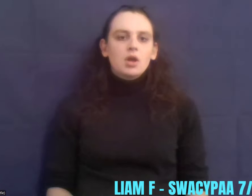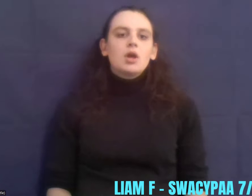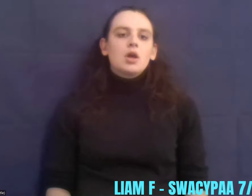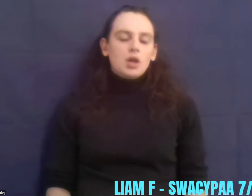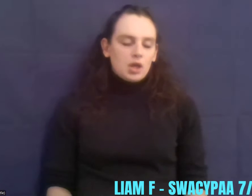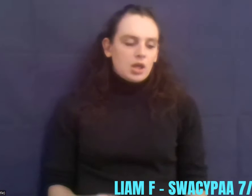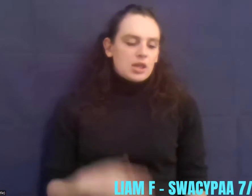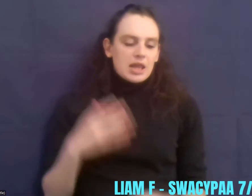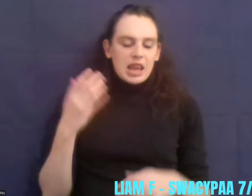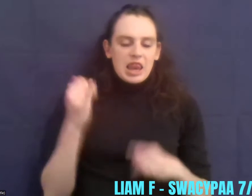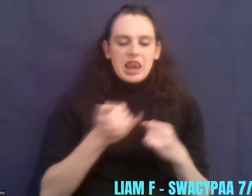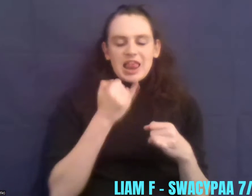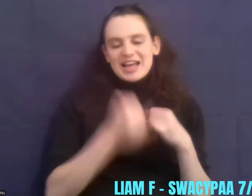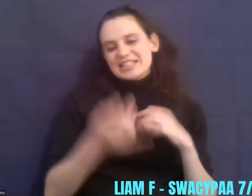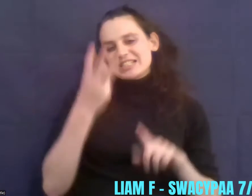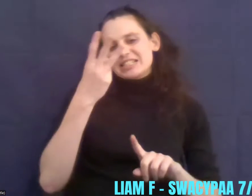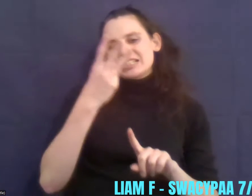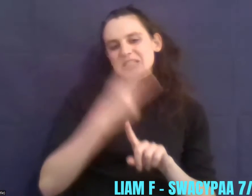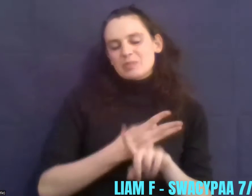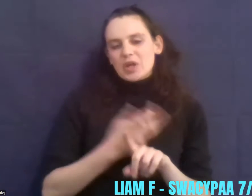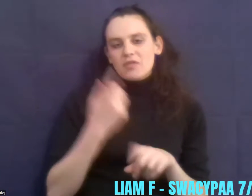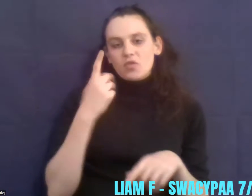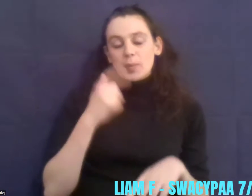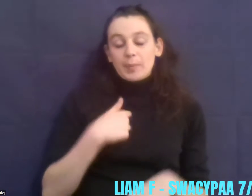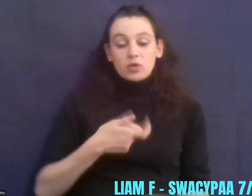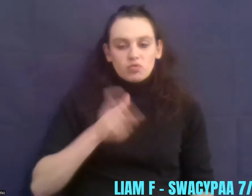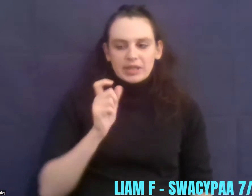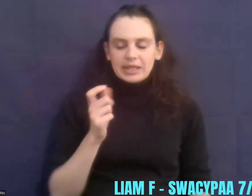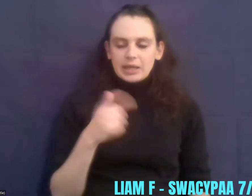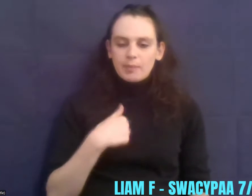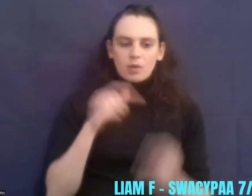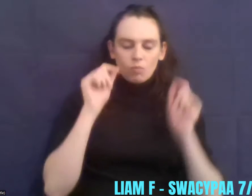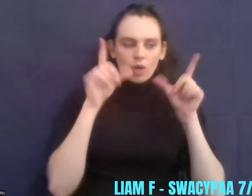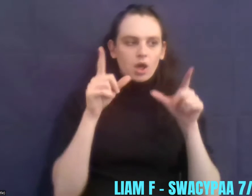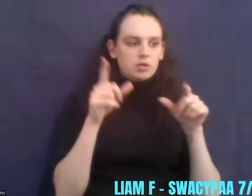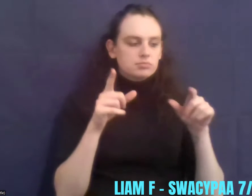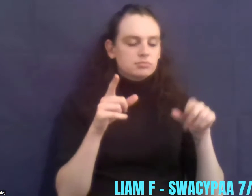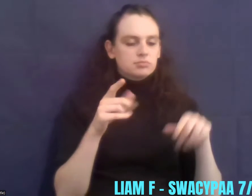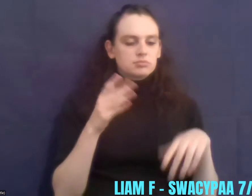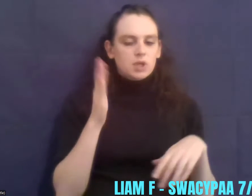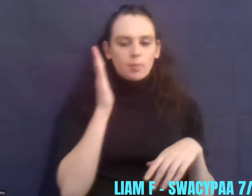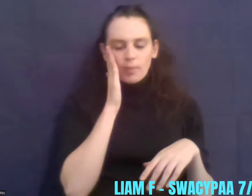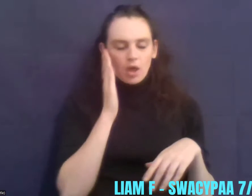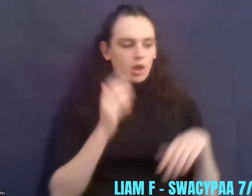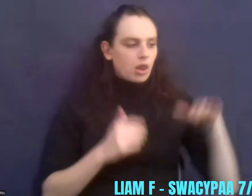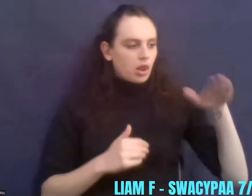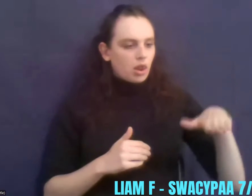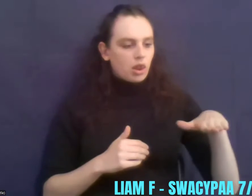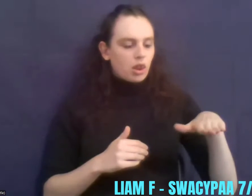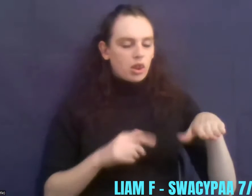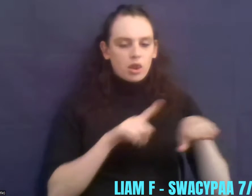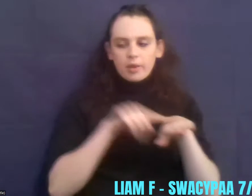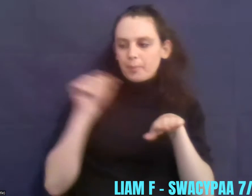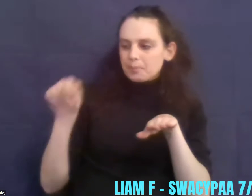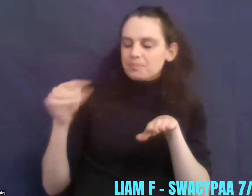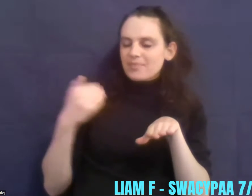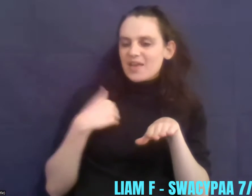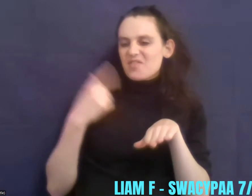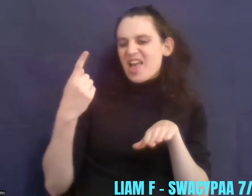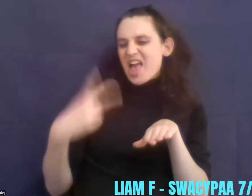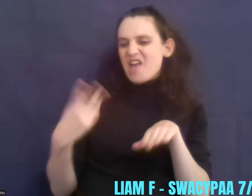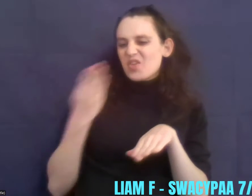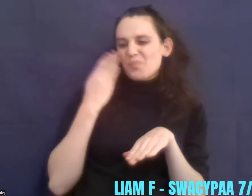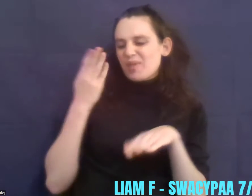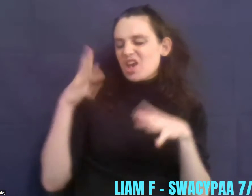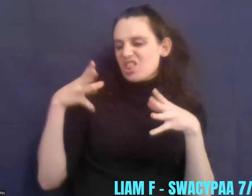like waking up with probably a half a beer next to my bed, finishing that off to kind of get rid of any headache